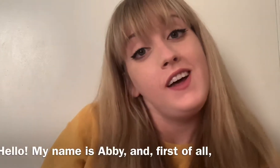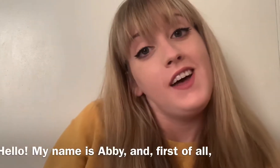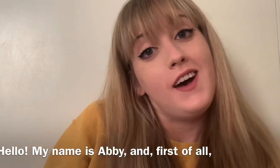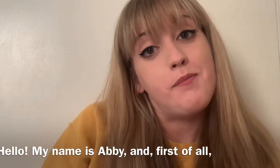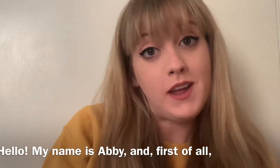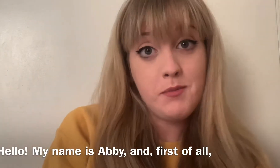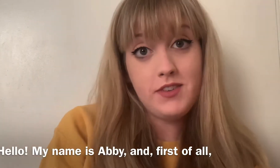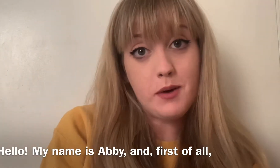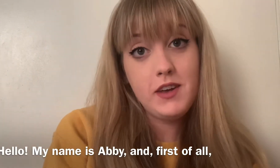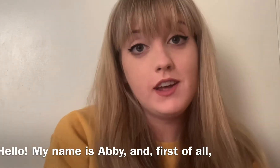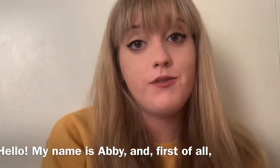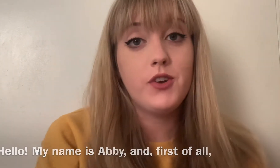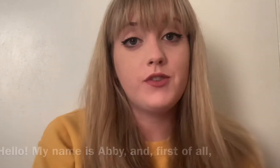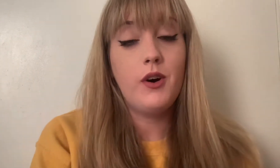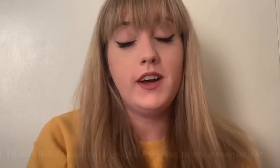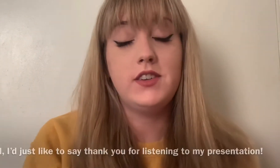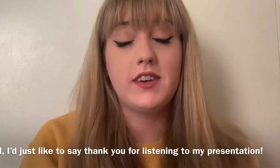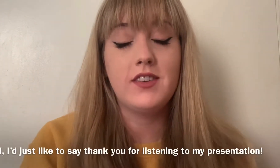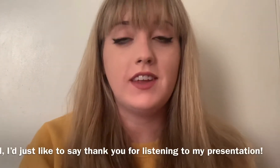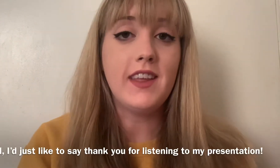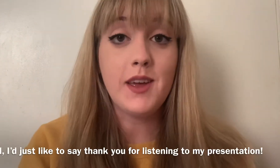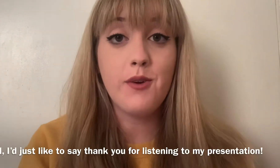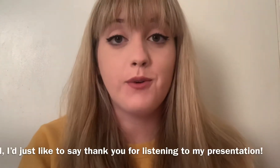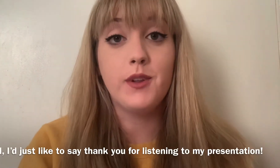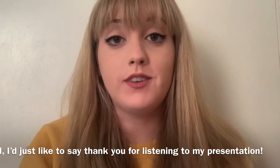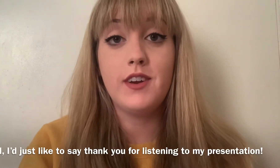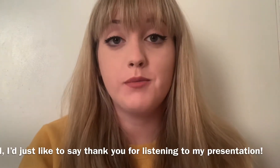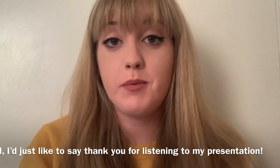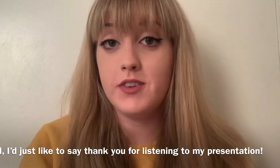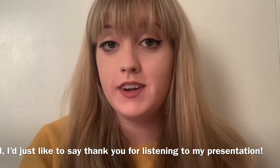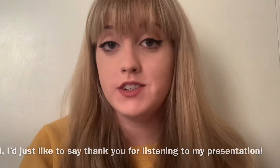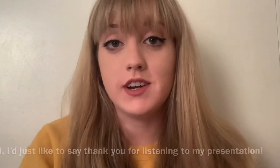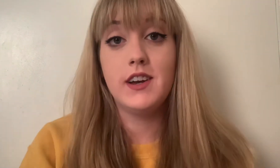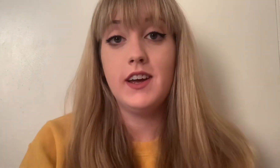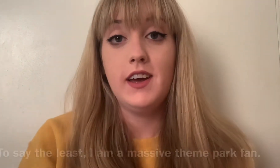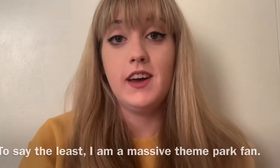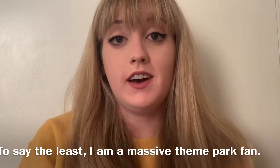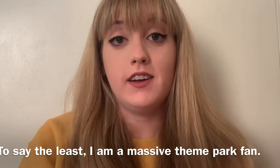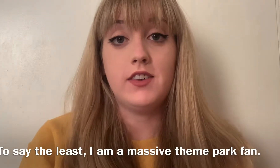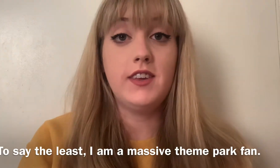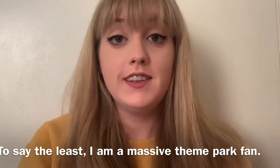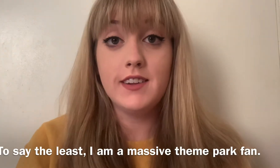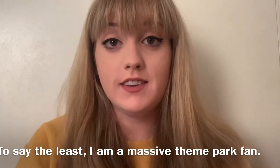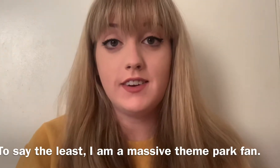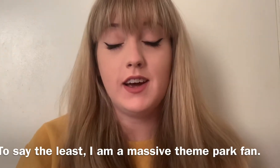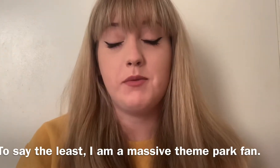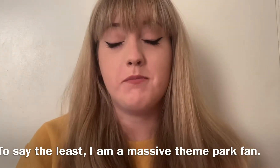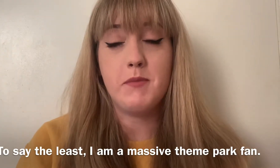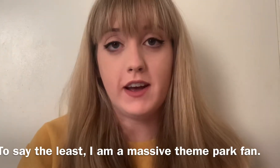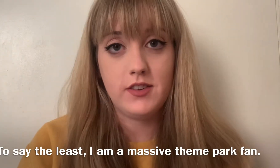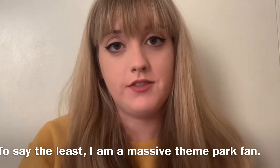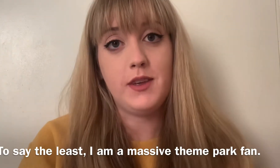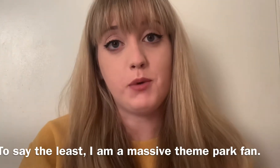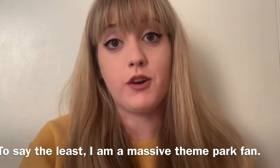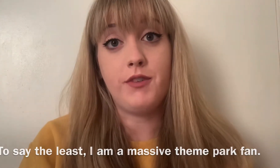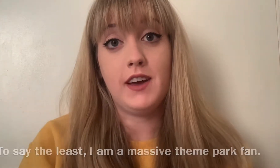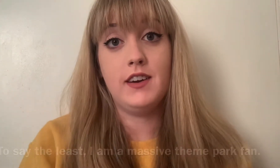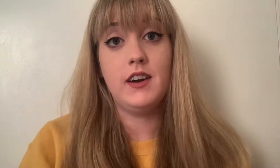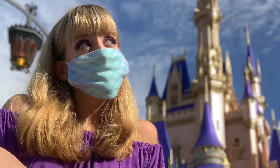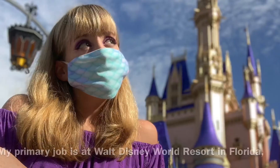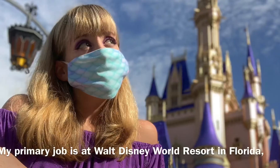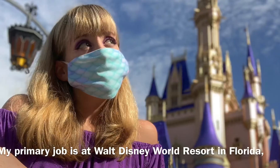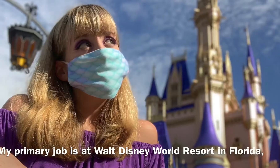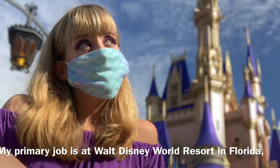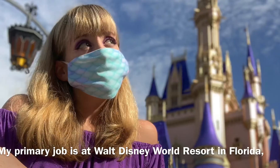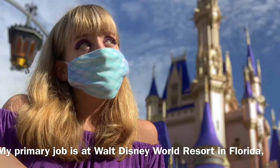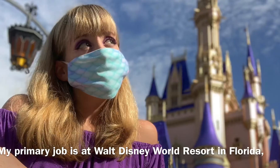Hello! My name is Abby, and first of all, I'd just like to say thank you for listening to my presentation. To say the least, I am a massive theme park fan.